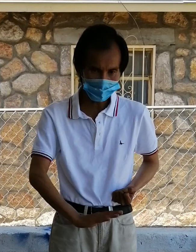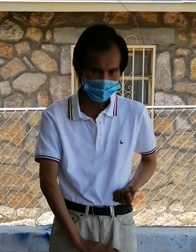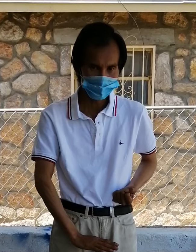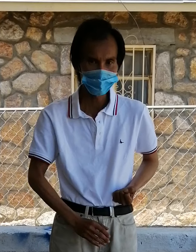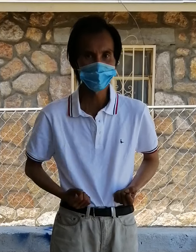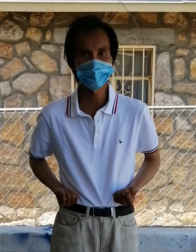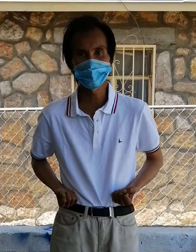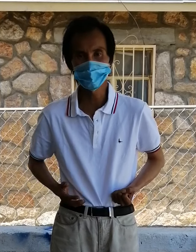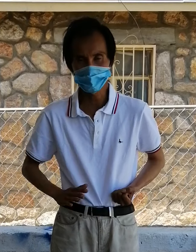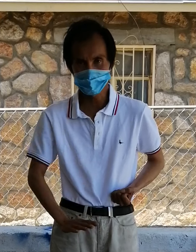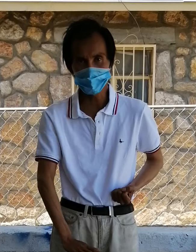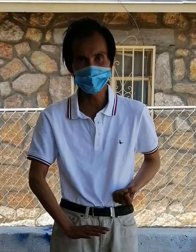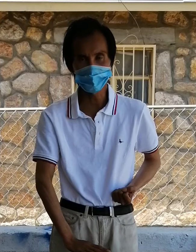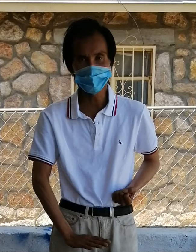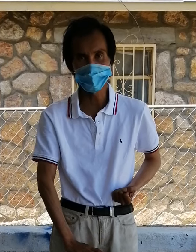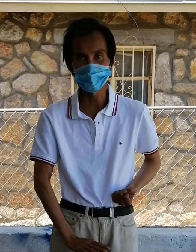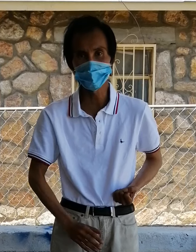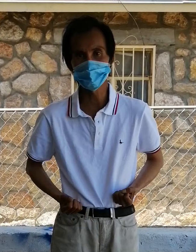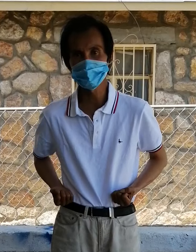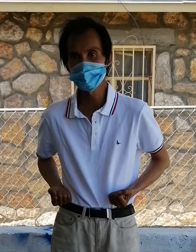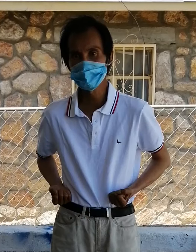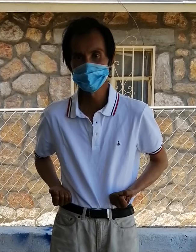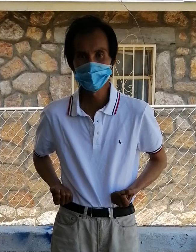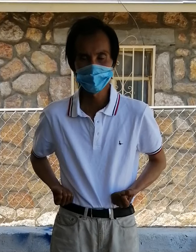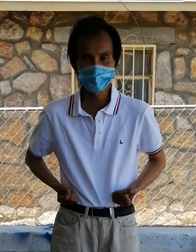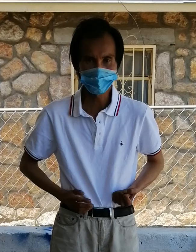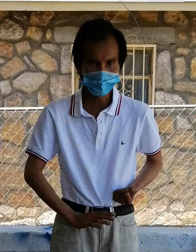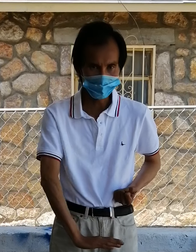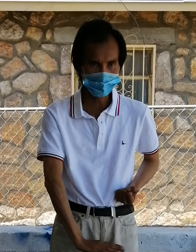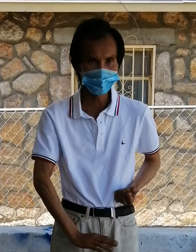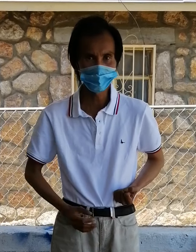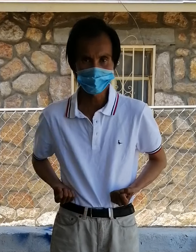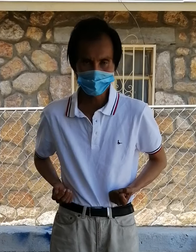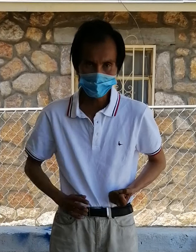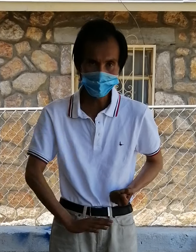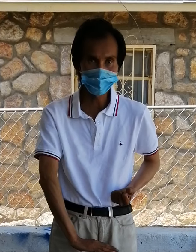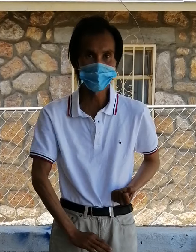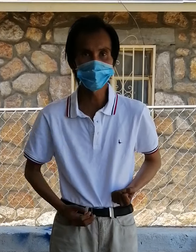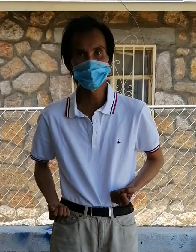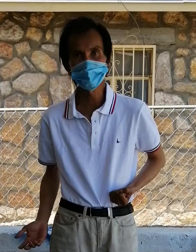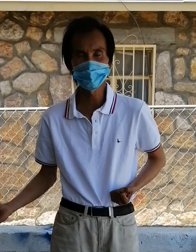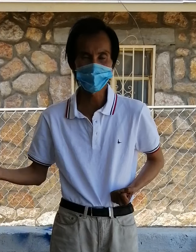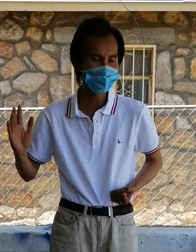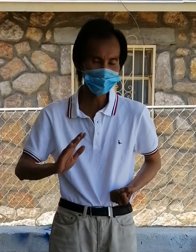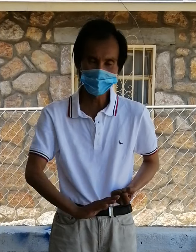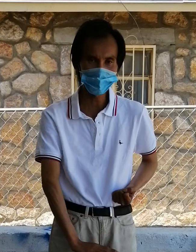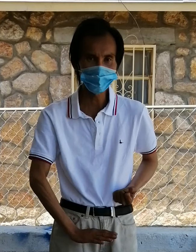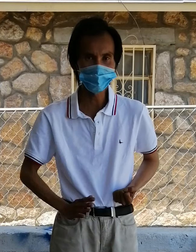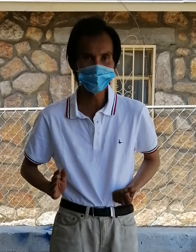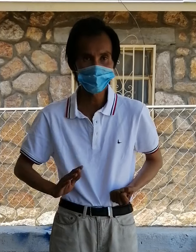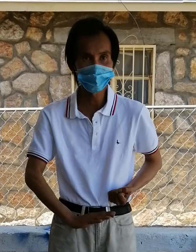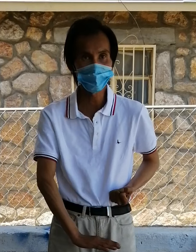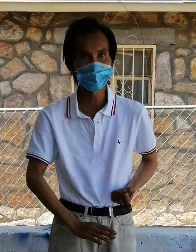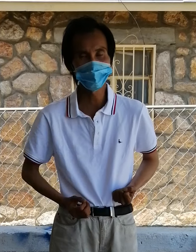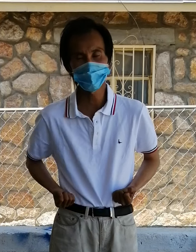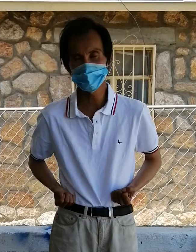this, but that is very important, so go from here, I don't like to do this, when I